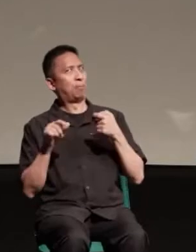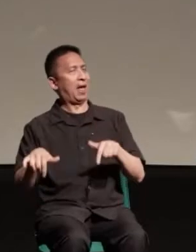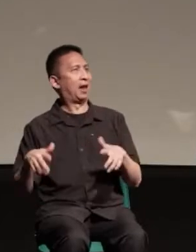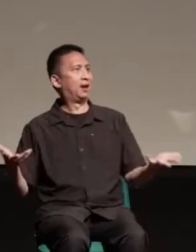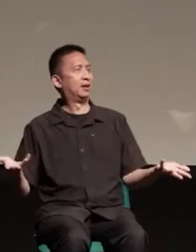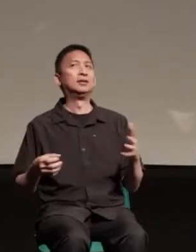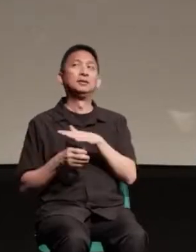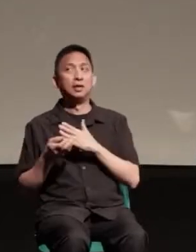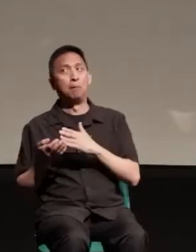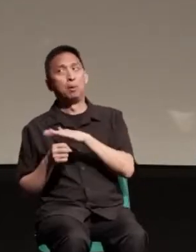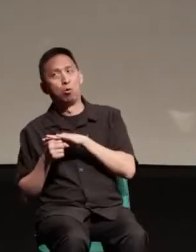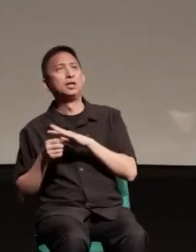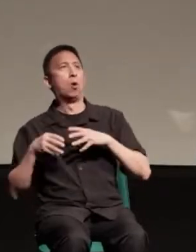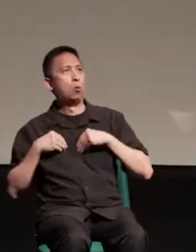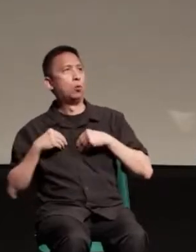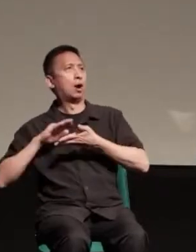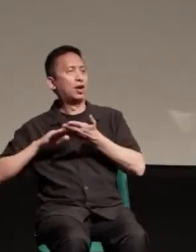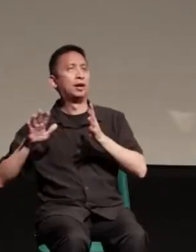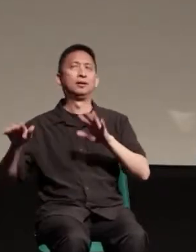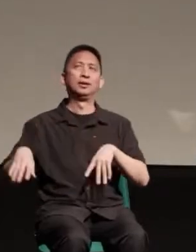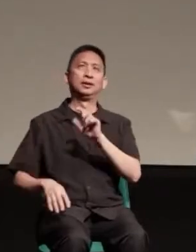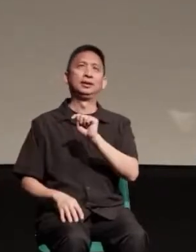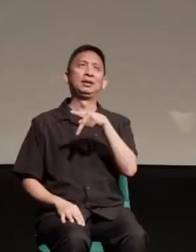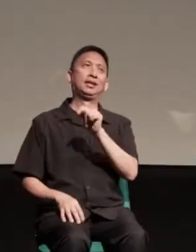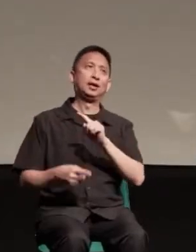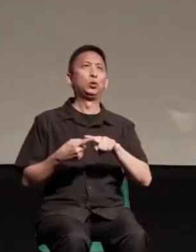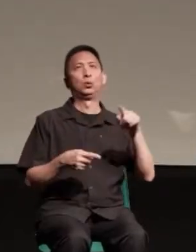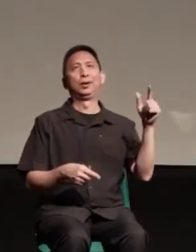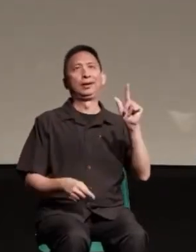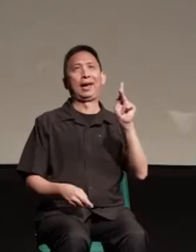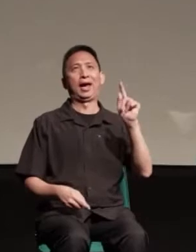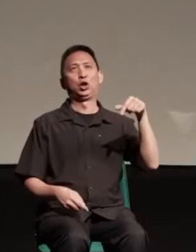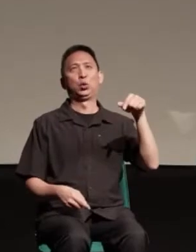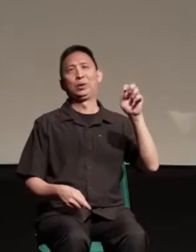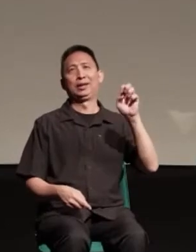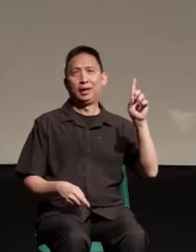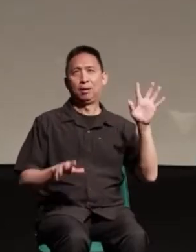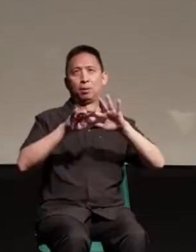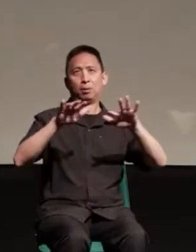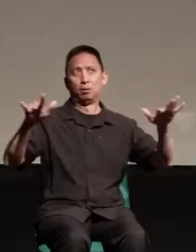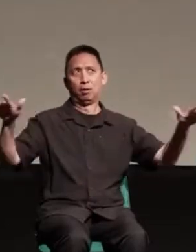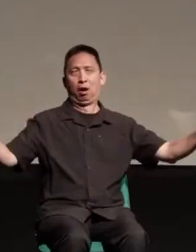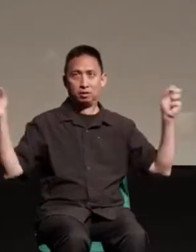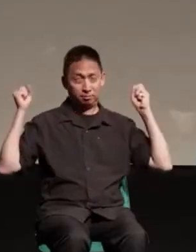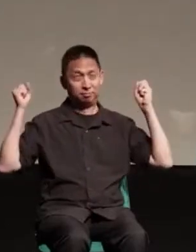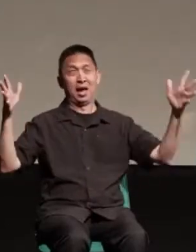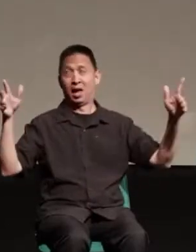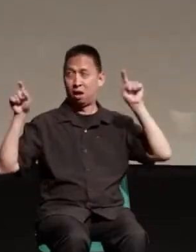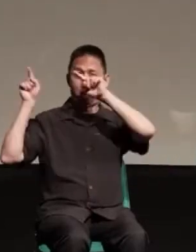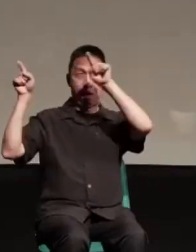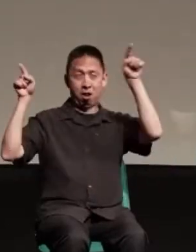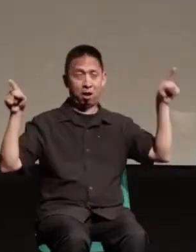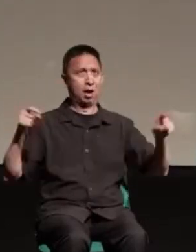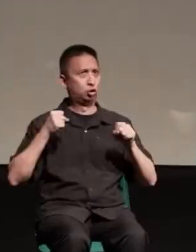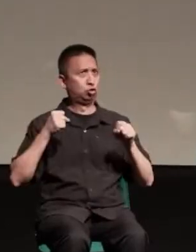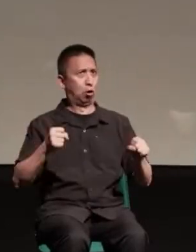operated everything is within public media, from TPT to KQED. It is a very sprawling system, but I think one